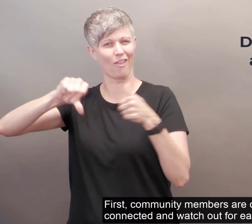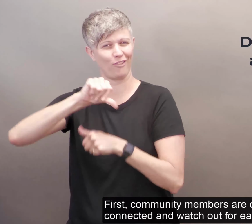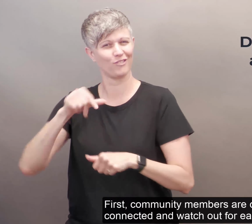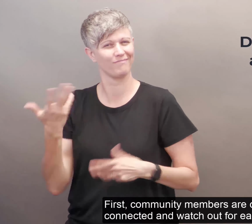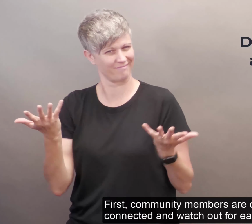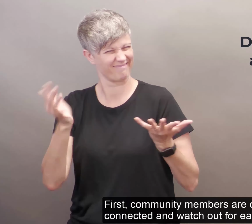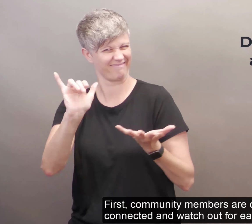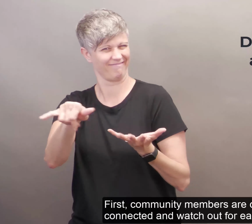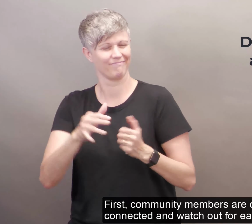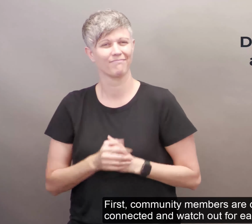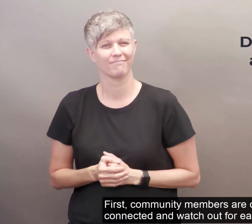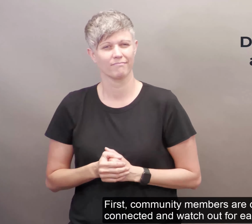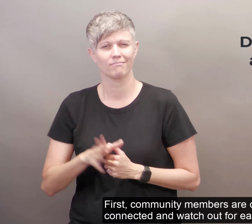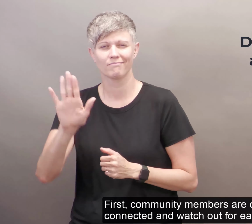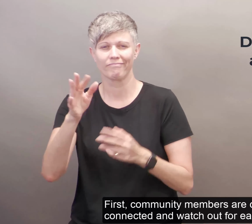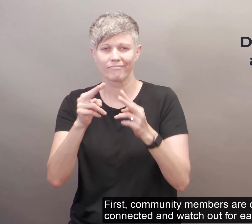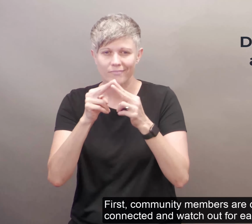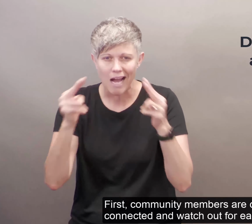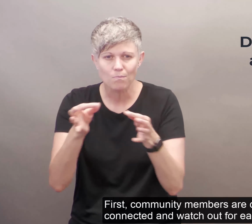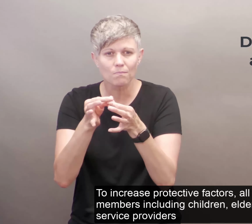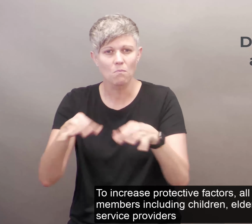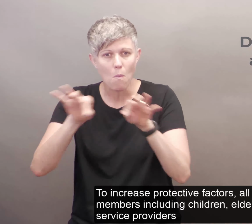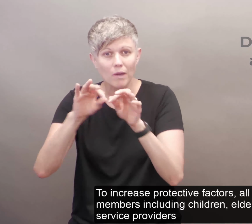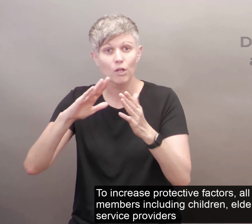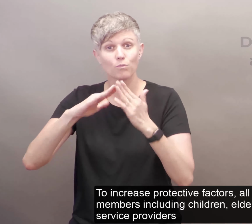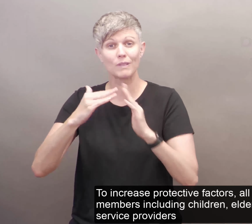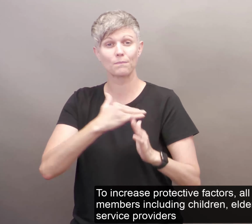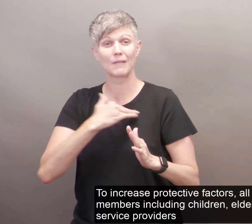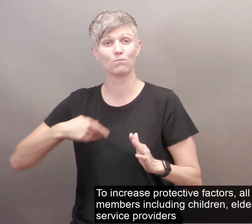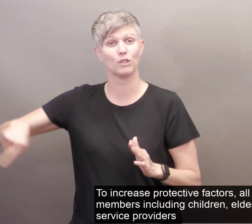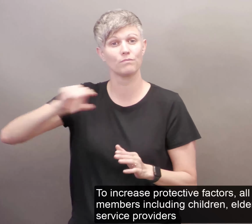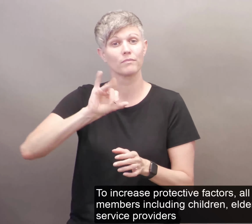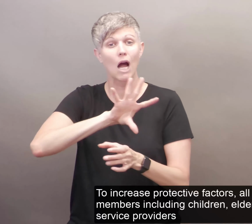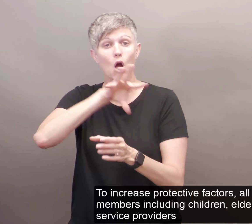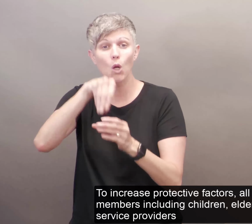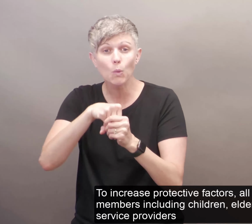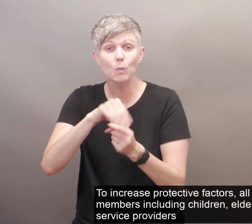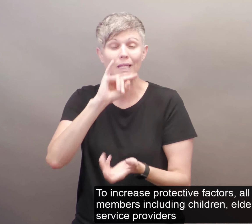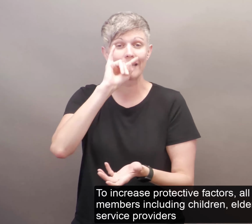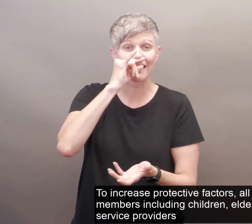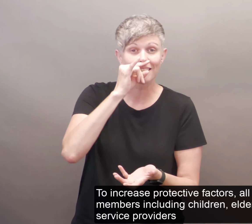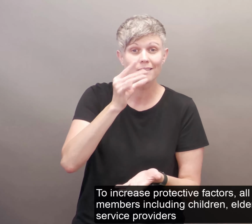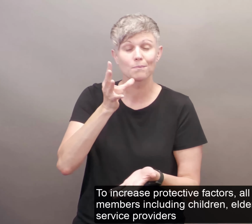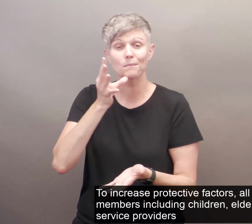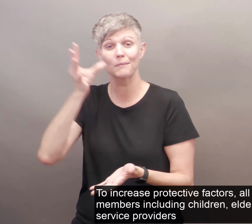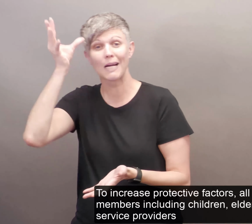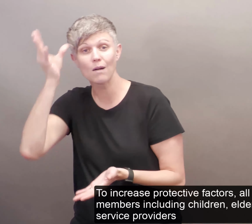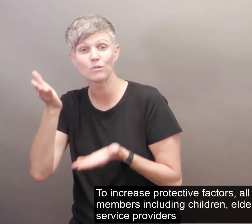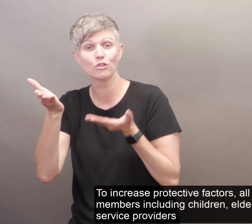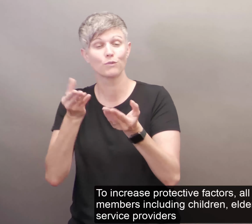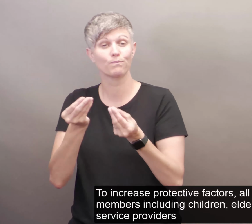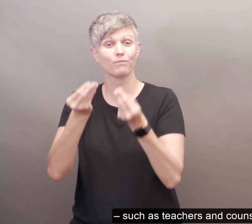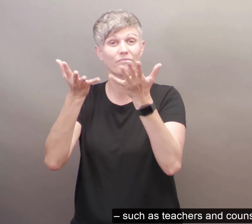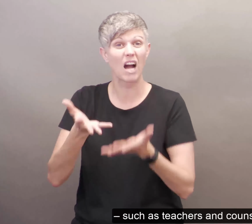are often very connected and watch out for each other. To increase protective factors, all community members, including children,